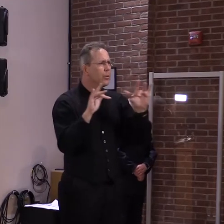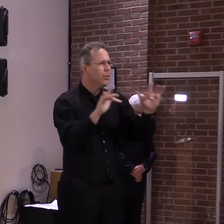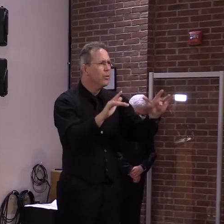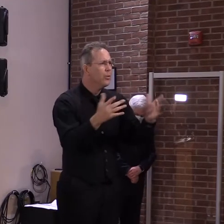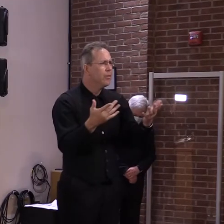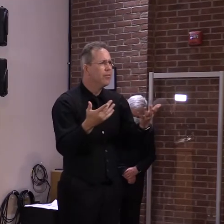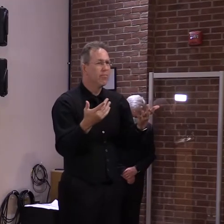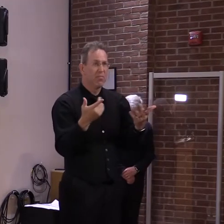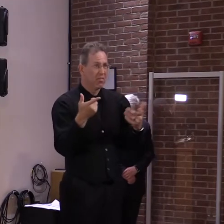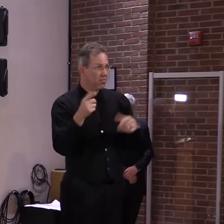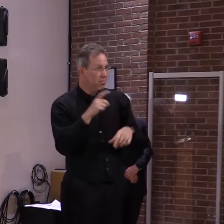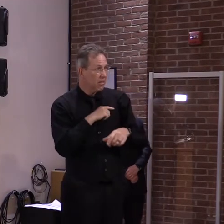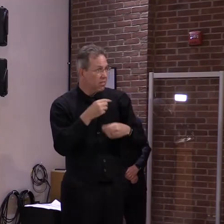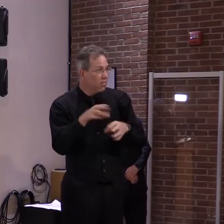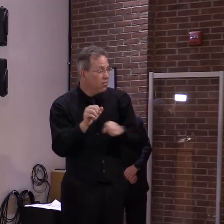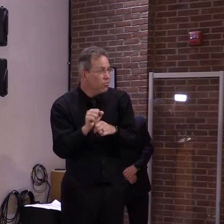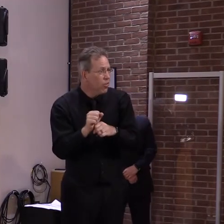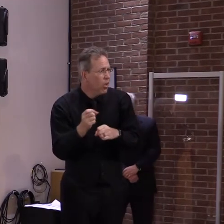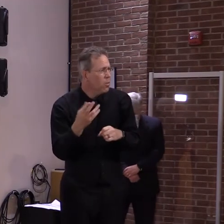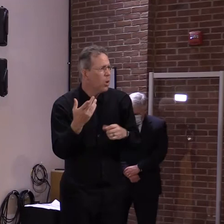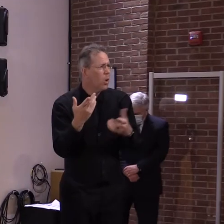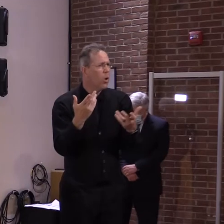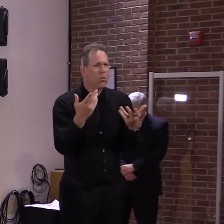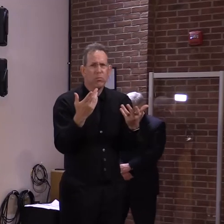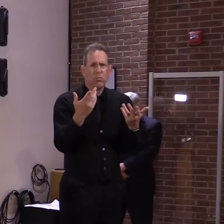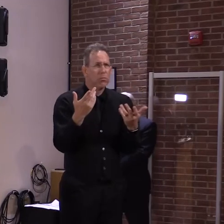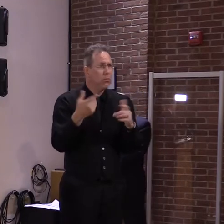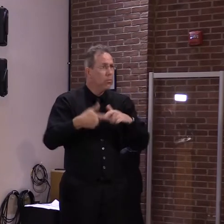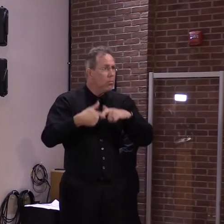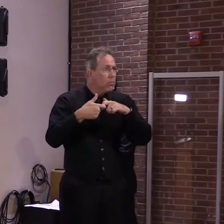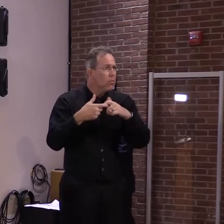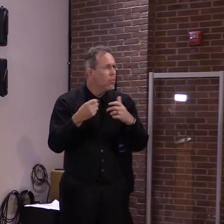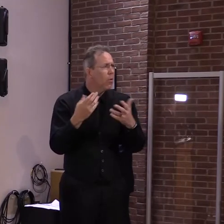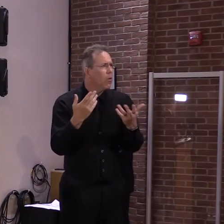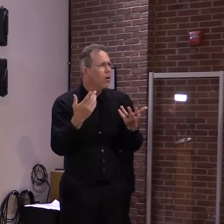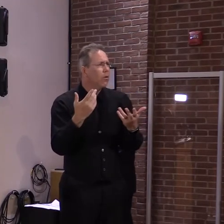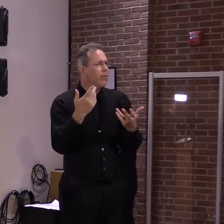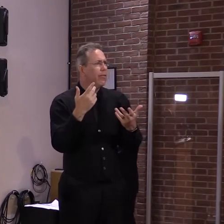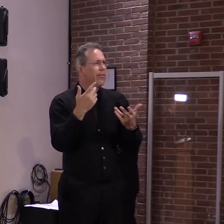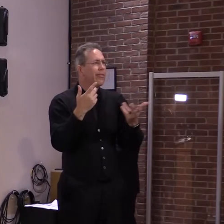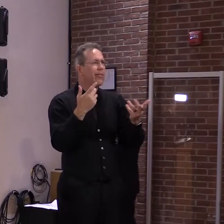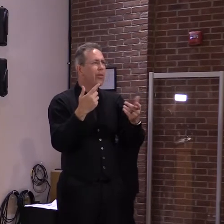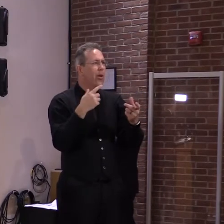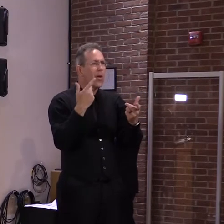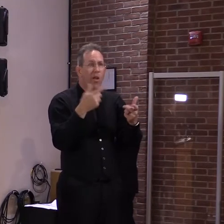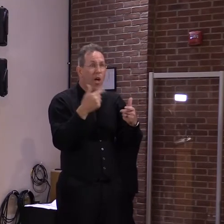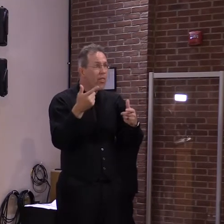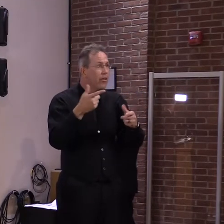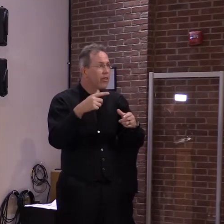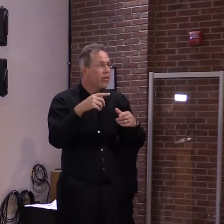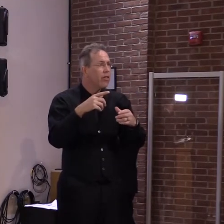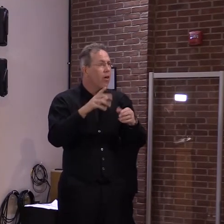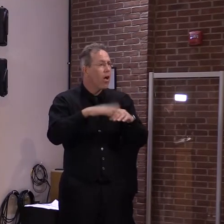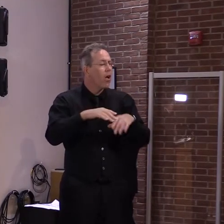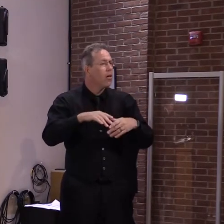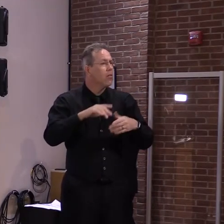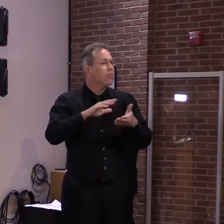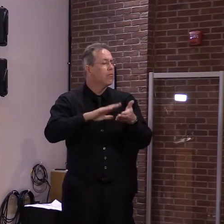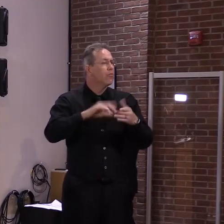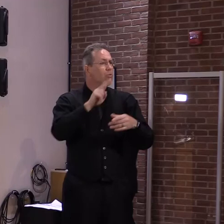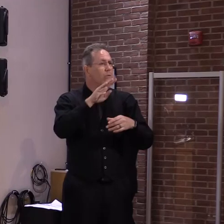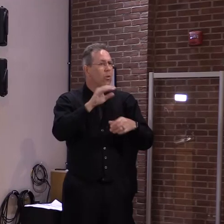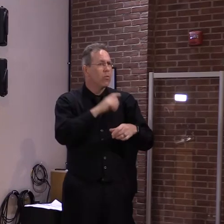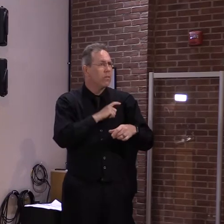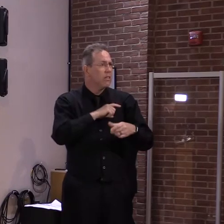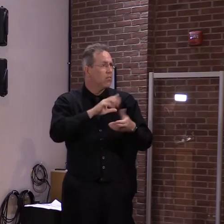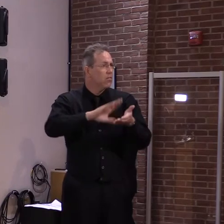dozen troopers on leave for deployments, suspensions, or whatever. I mean, that basically equates to